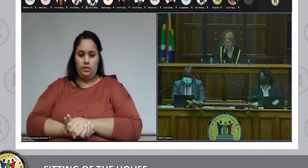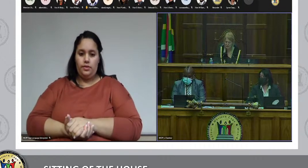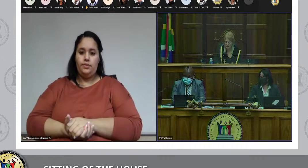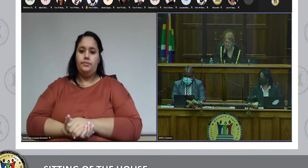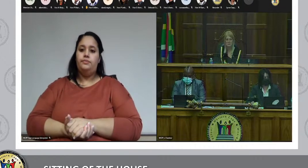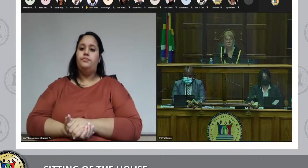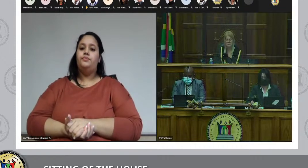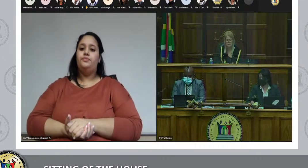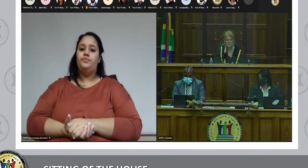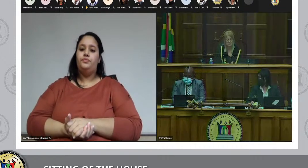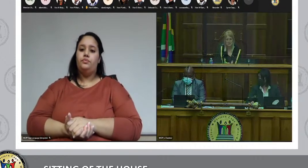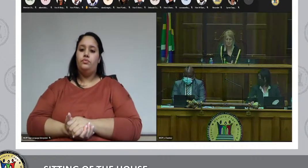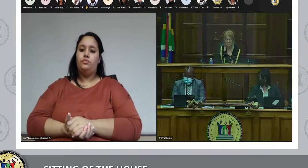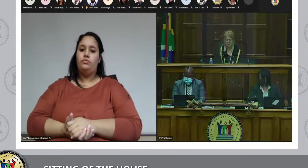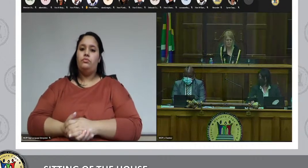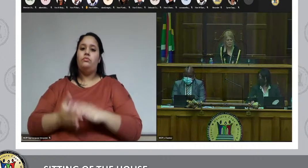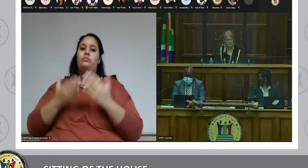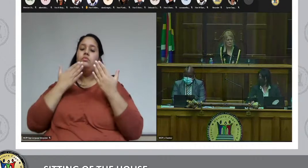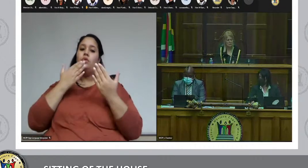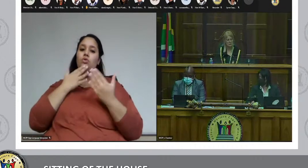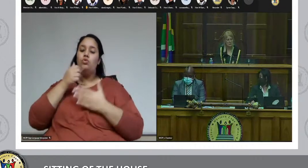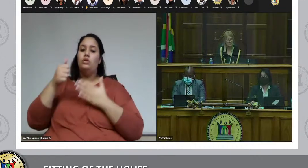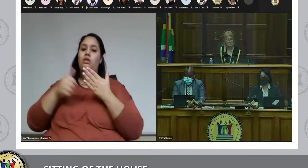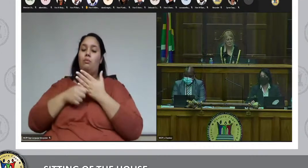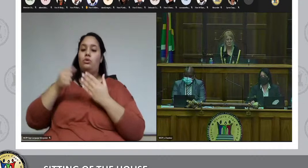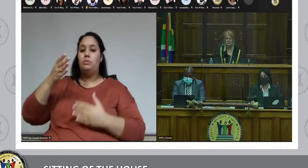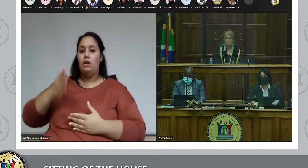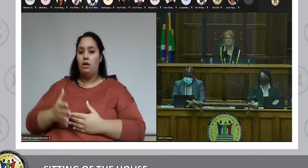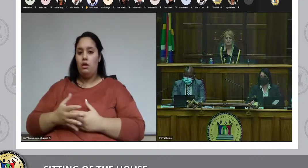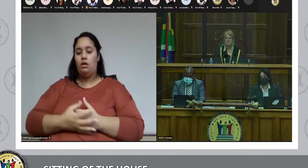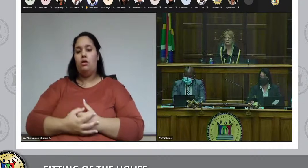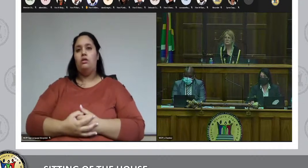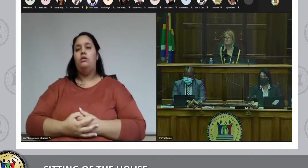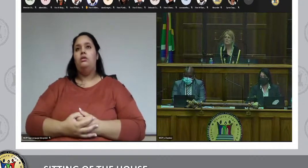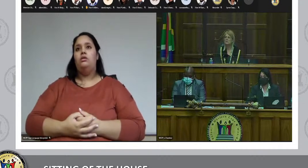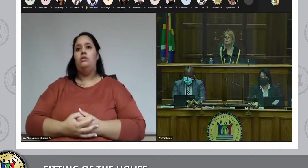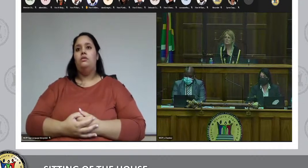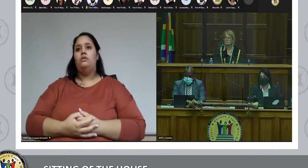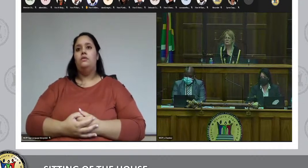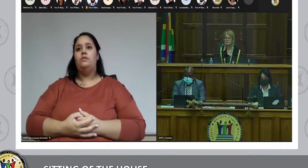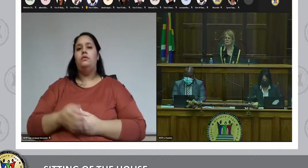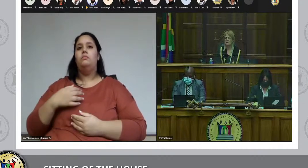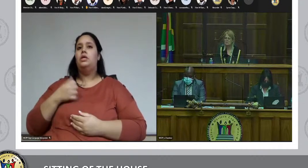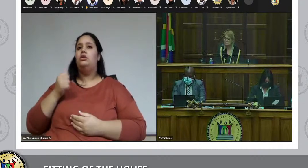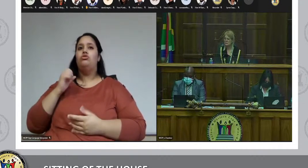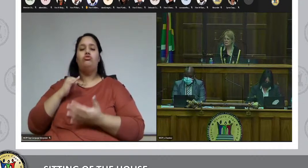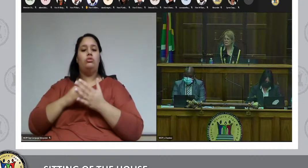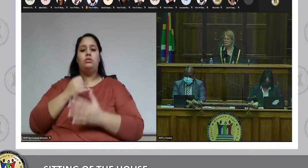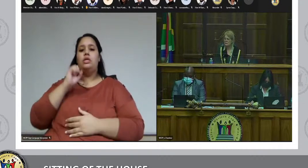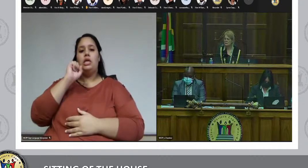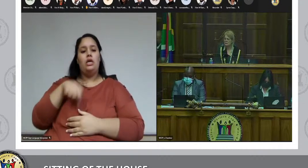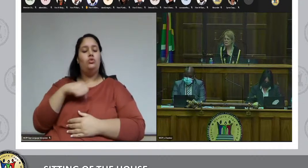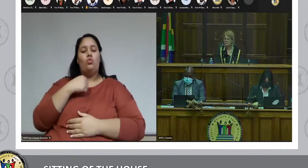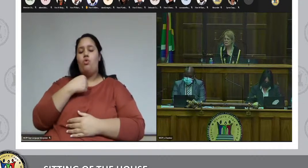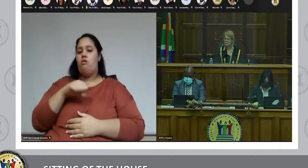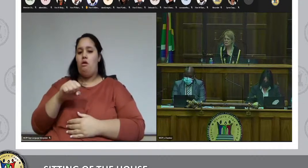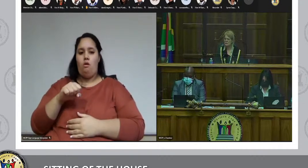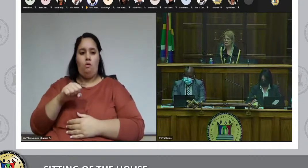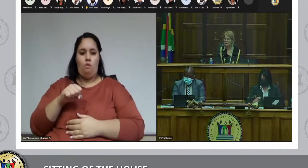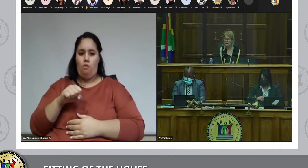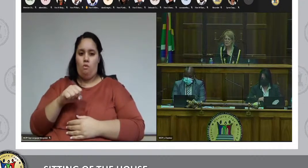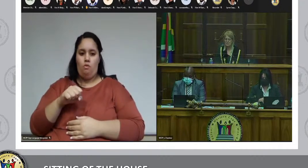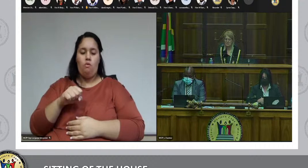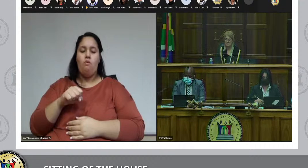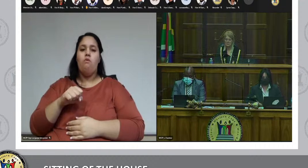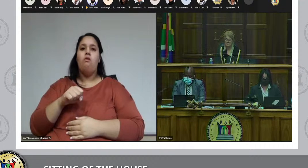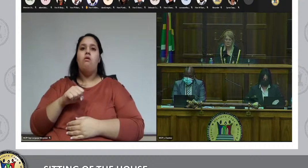Thank you so much, Deputy Speaker. I just need a yes or a no answer from the Minister. In terms of